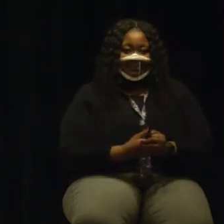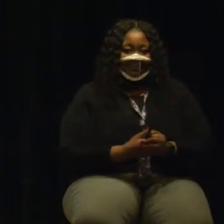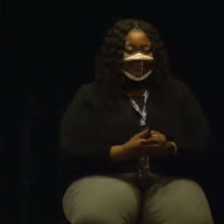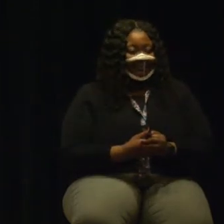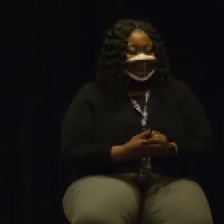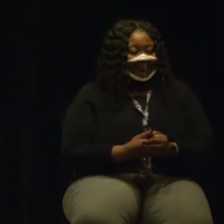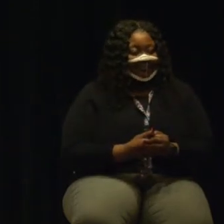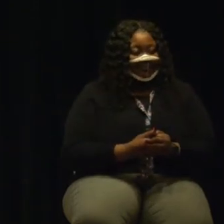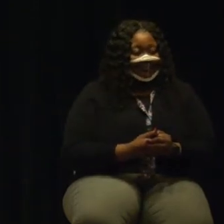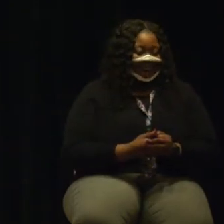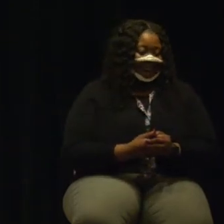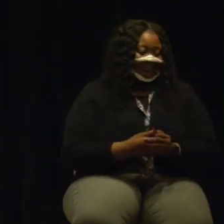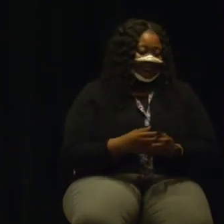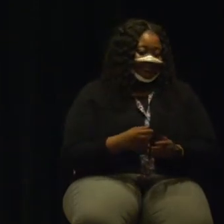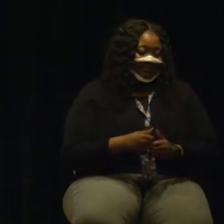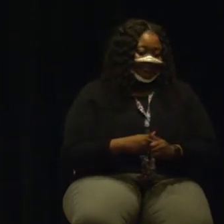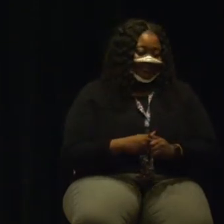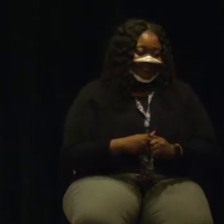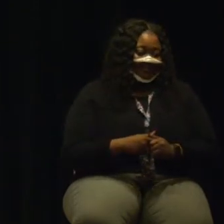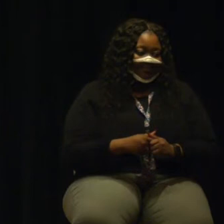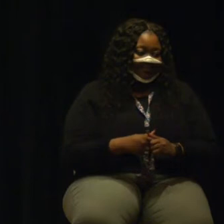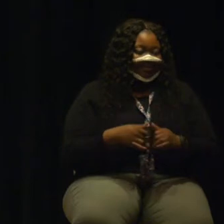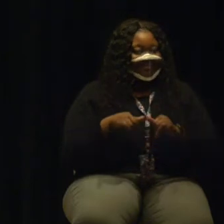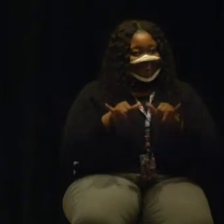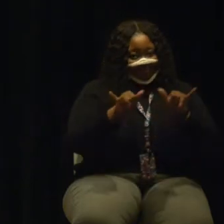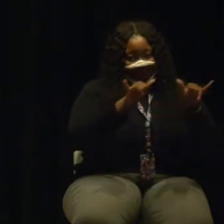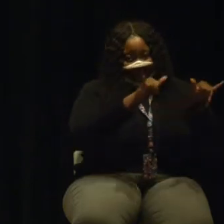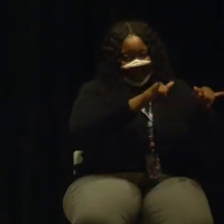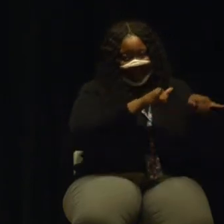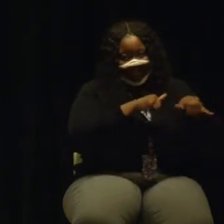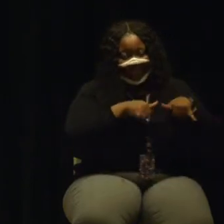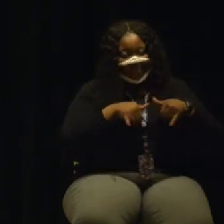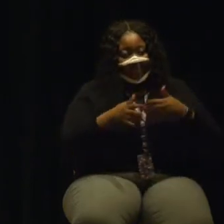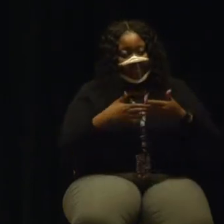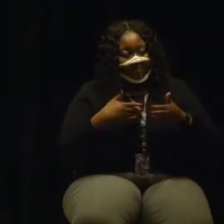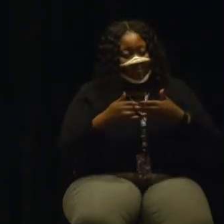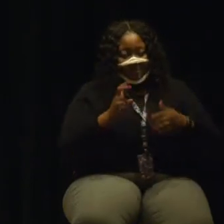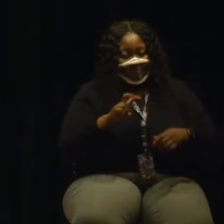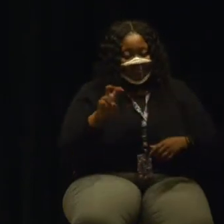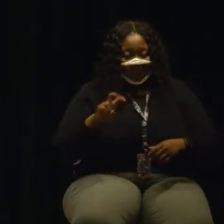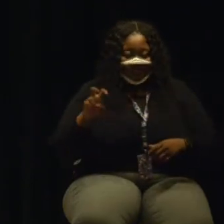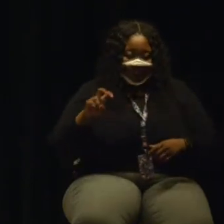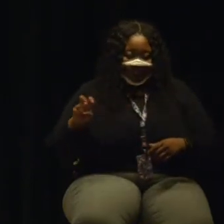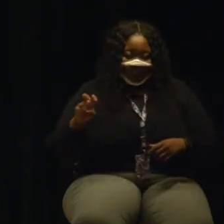African plane or in a zoo in Chicago. It's not fate, it's just who we are.